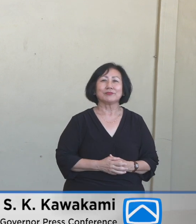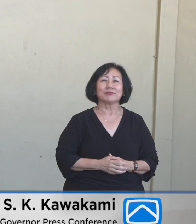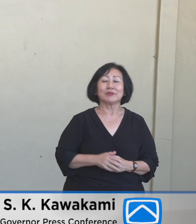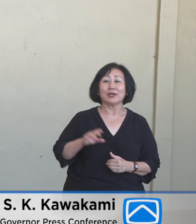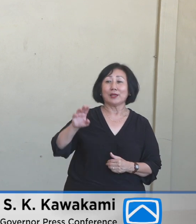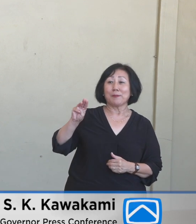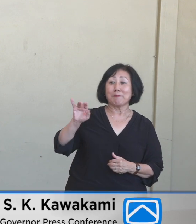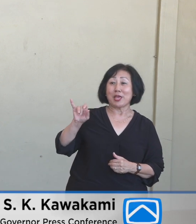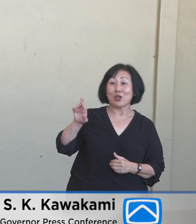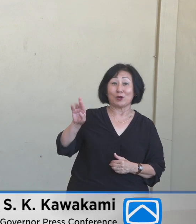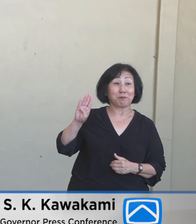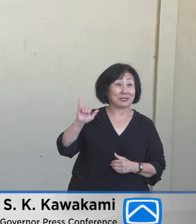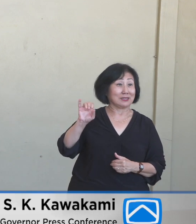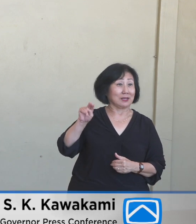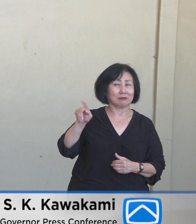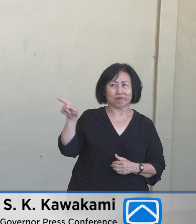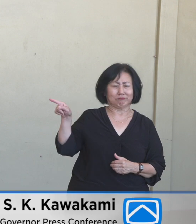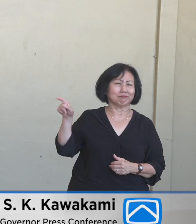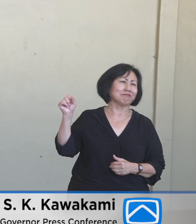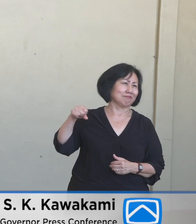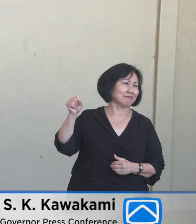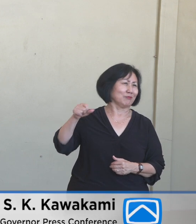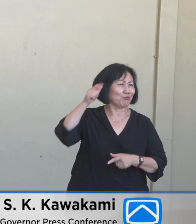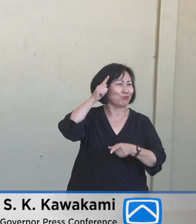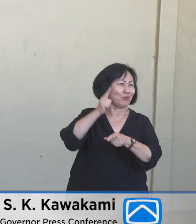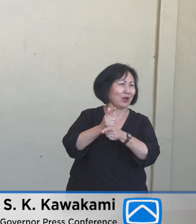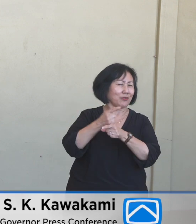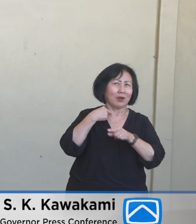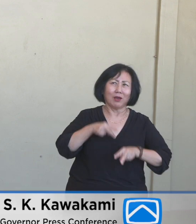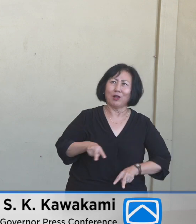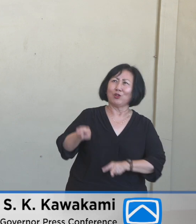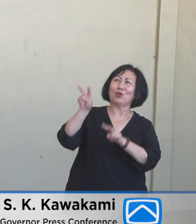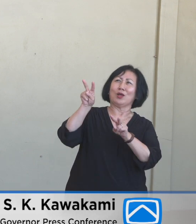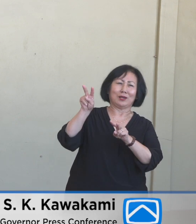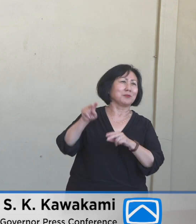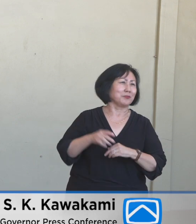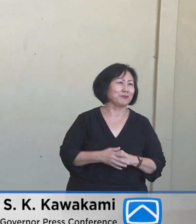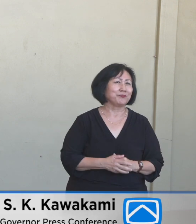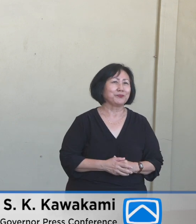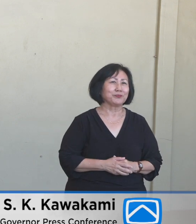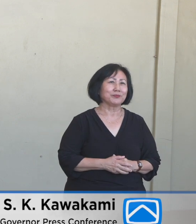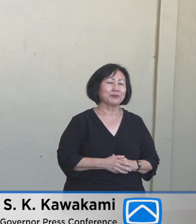Mayor Bissen is definitely a brother that I look up to, and when